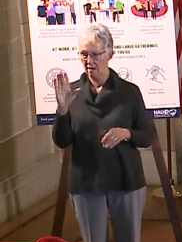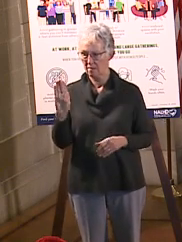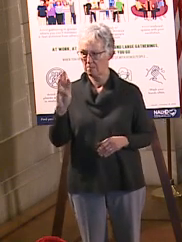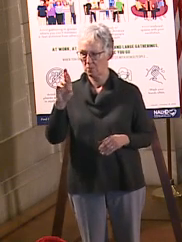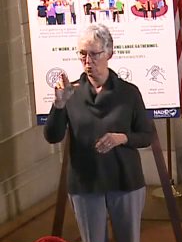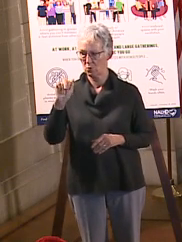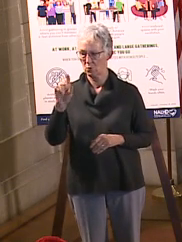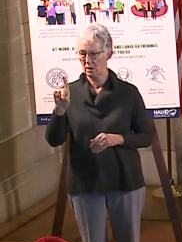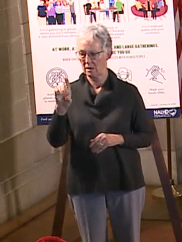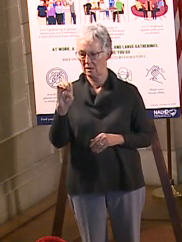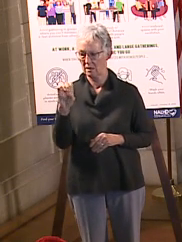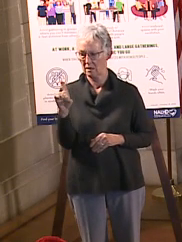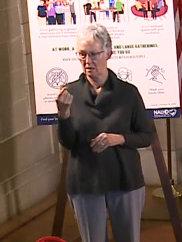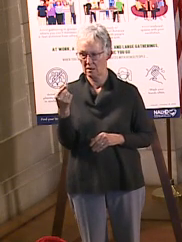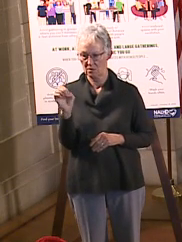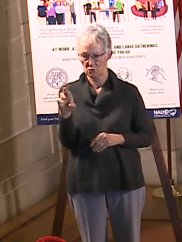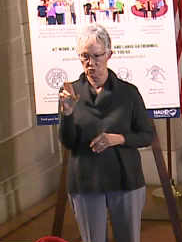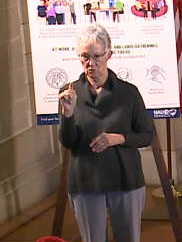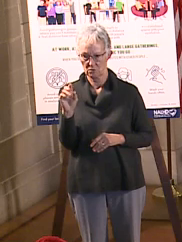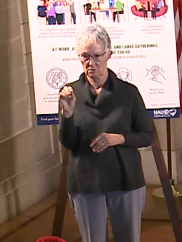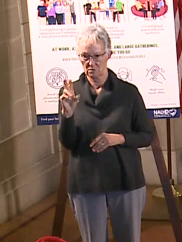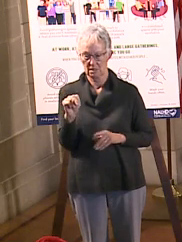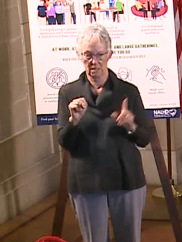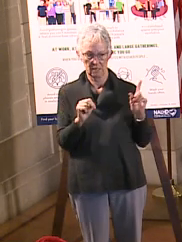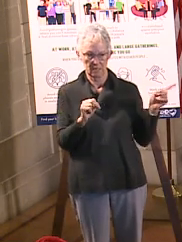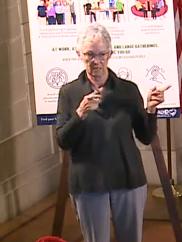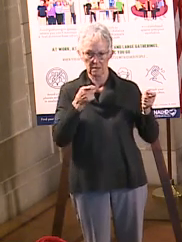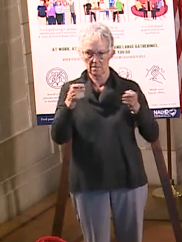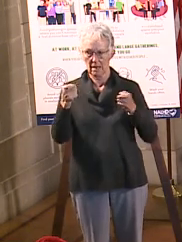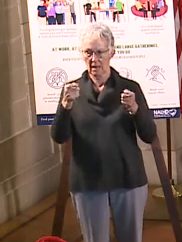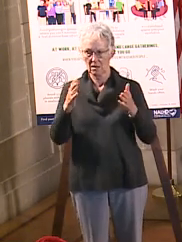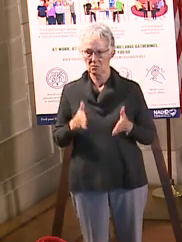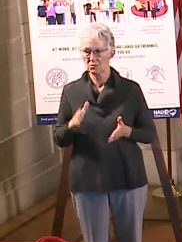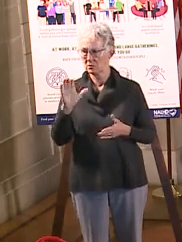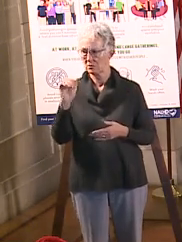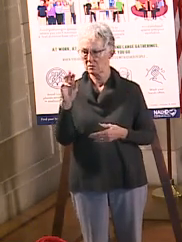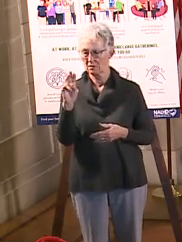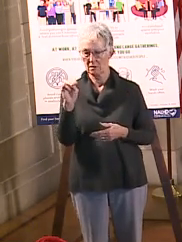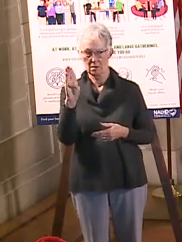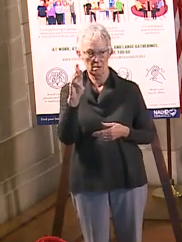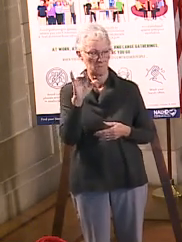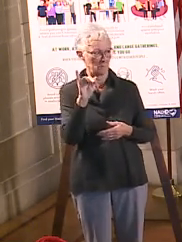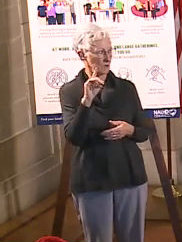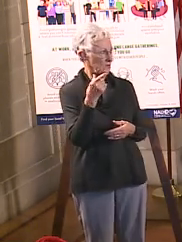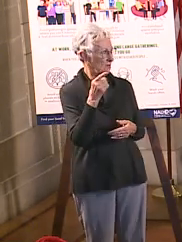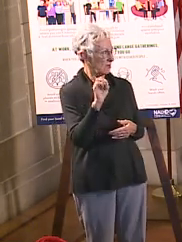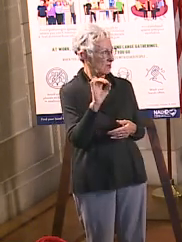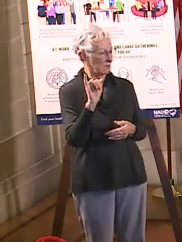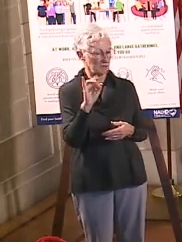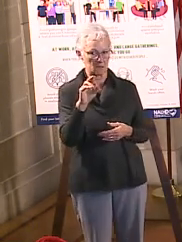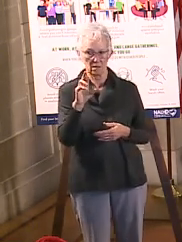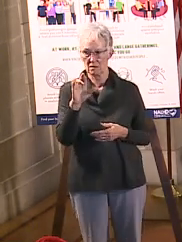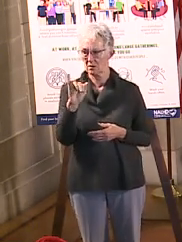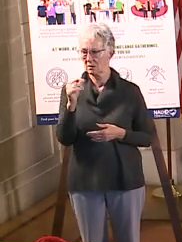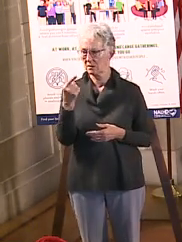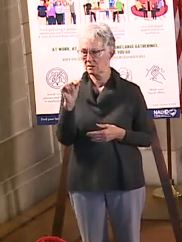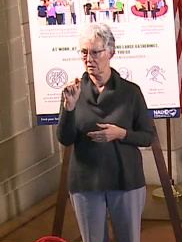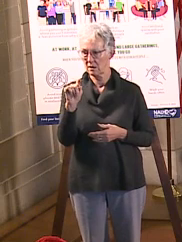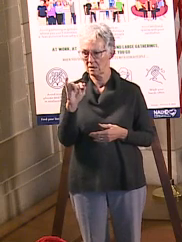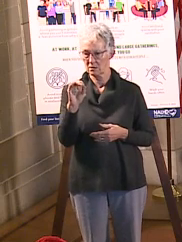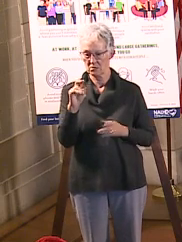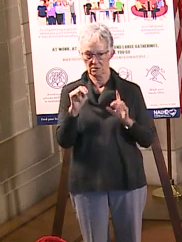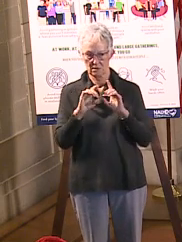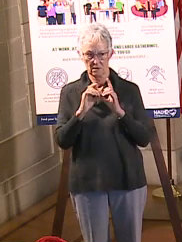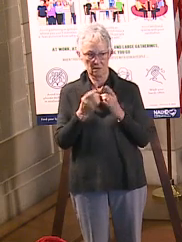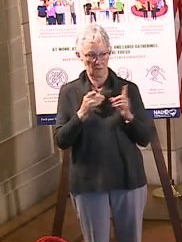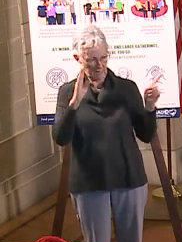is a manager of the Frenchman Cambridge Irrigation District, and I think we're going to have him up on the screen here. There we go. Brad, how are you today? I'm good.